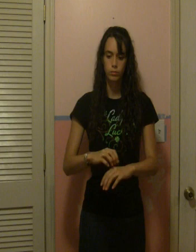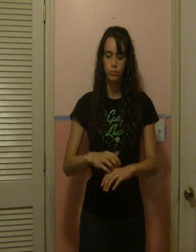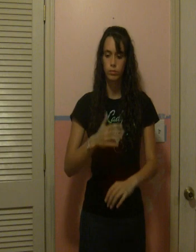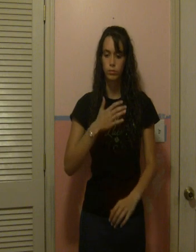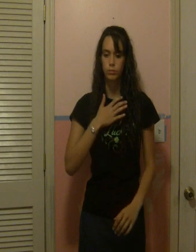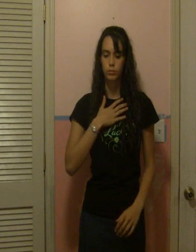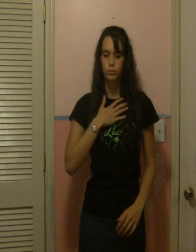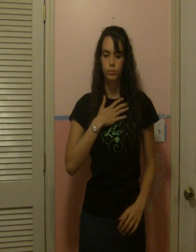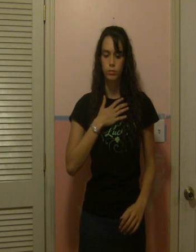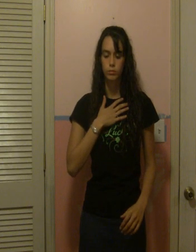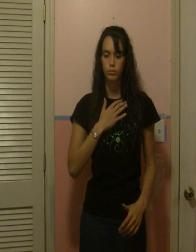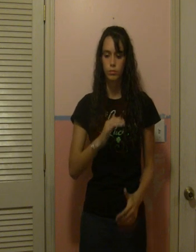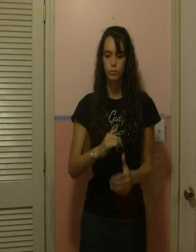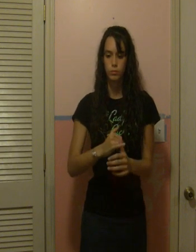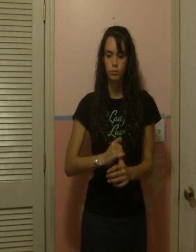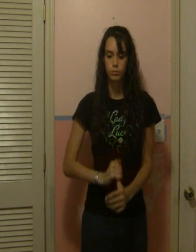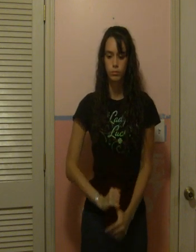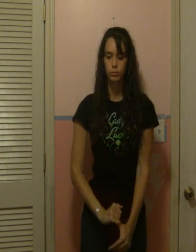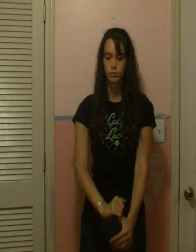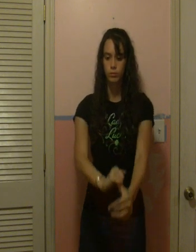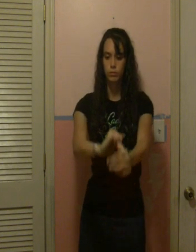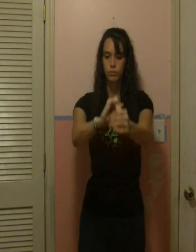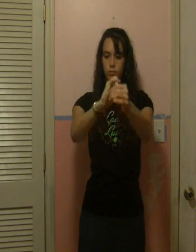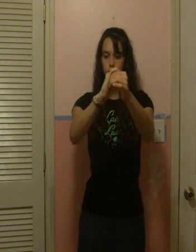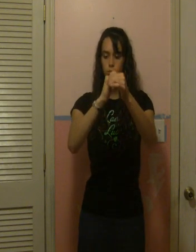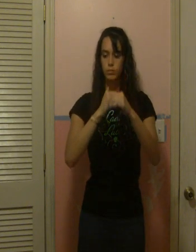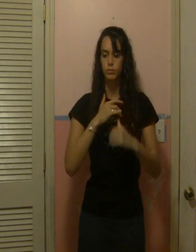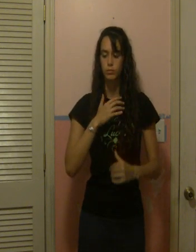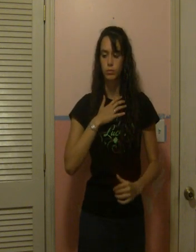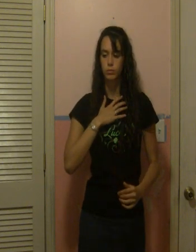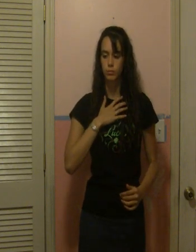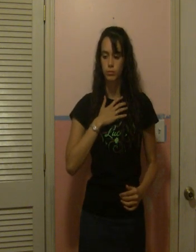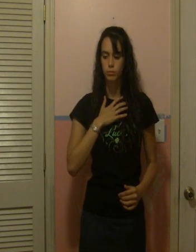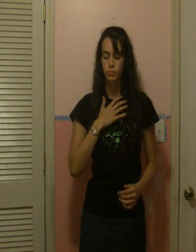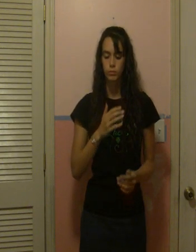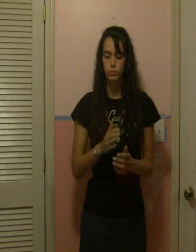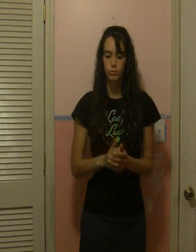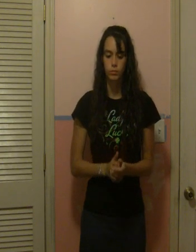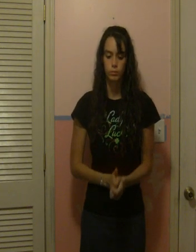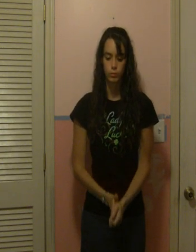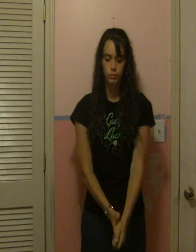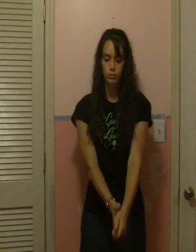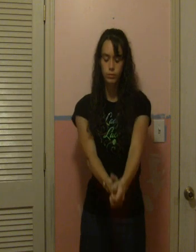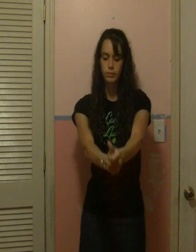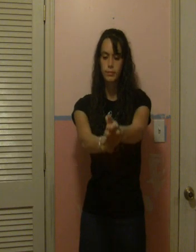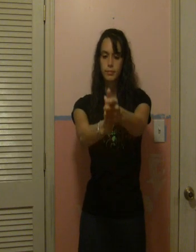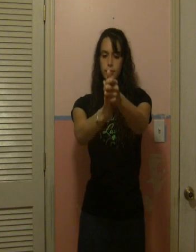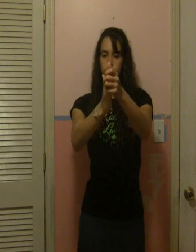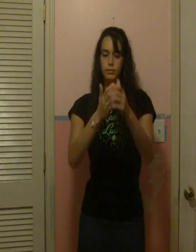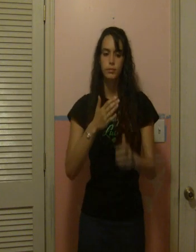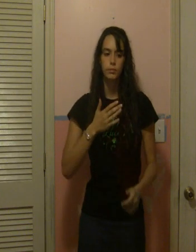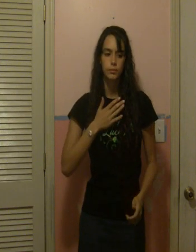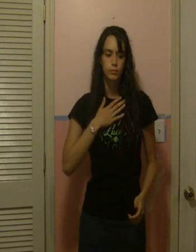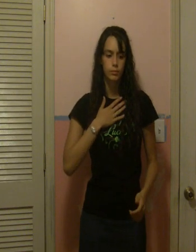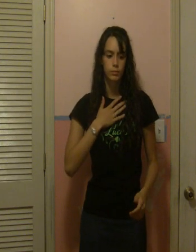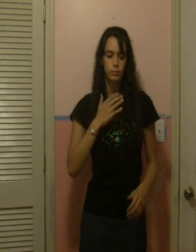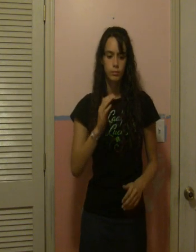I give my To the Father's face You guide me and lead me,